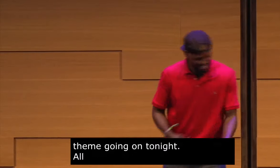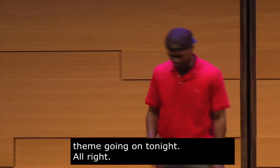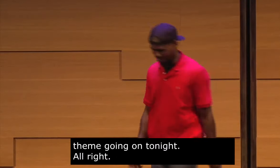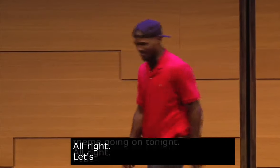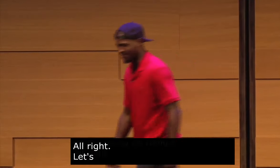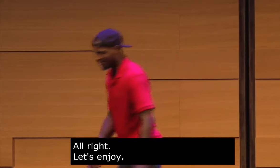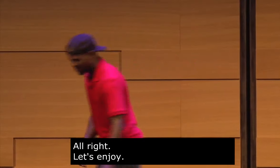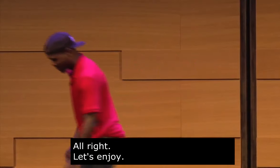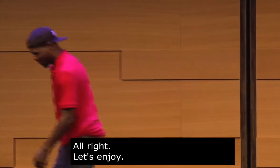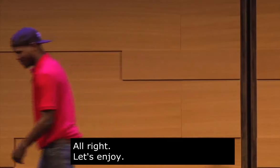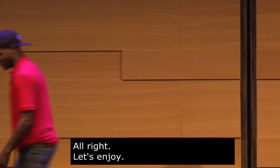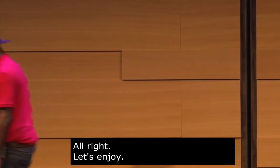All right, let's enjoy.